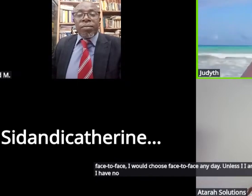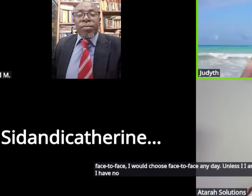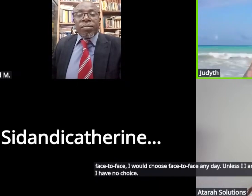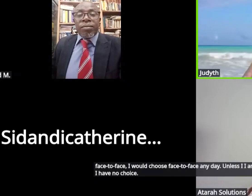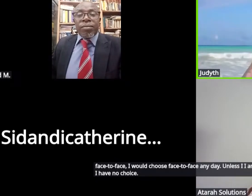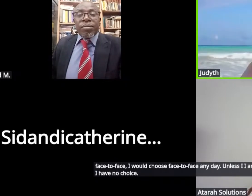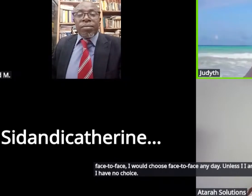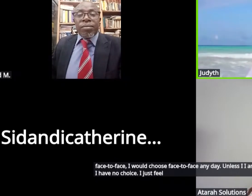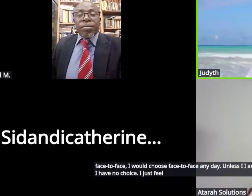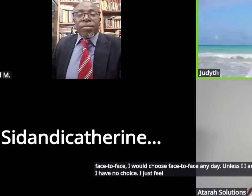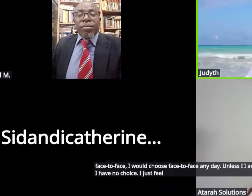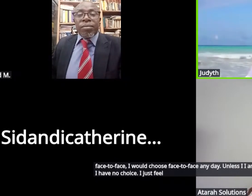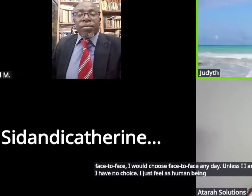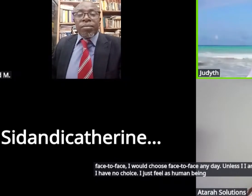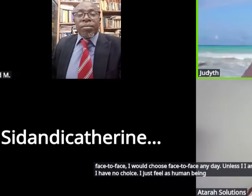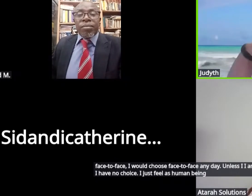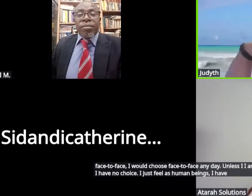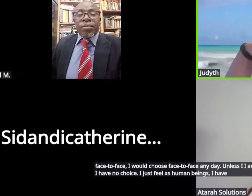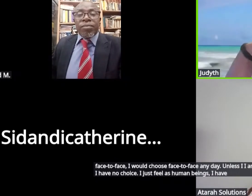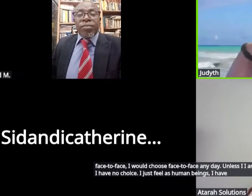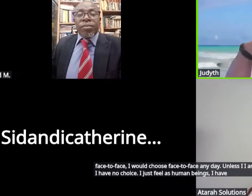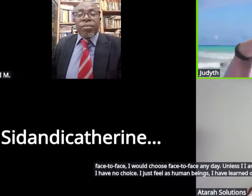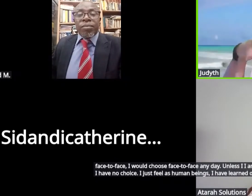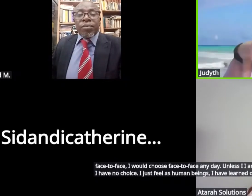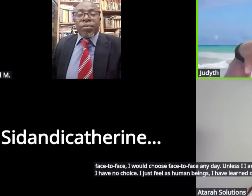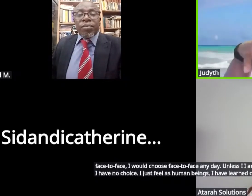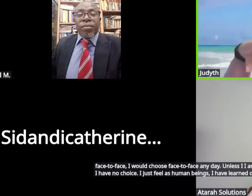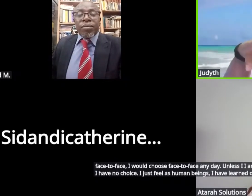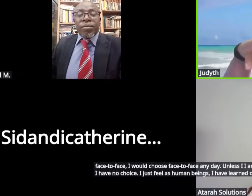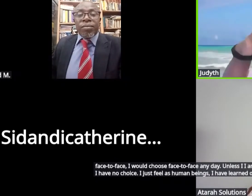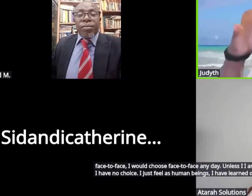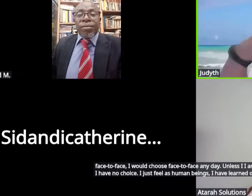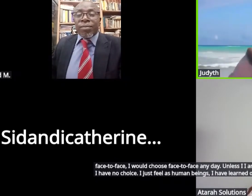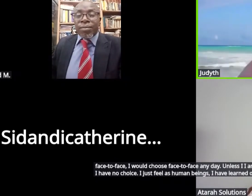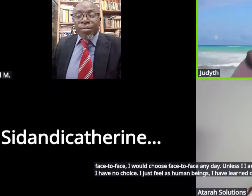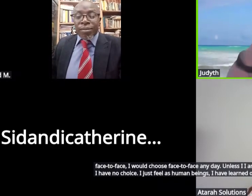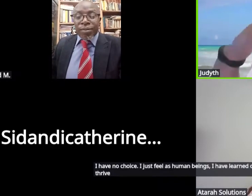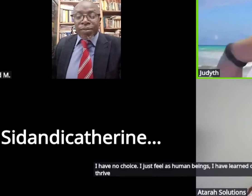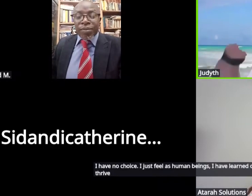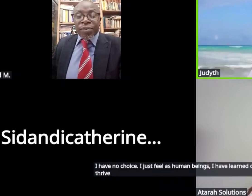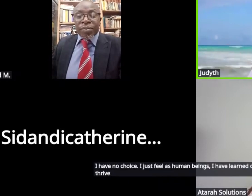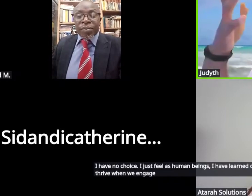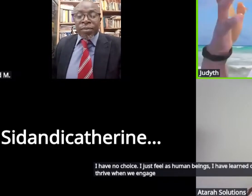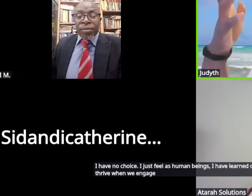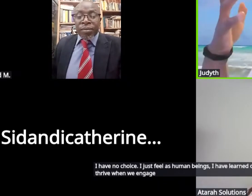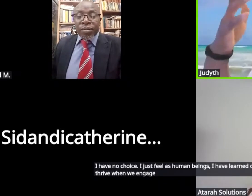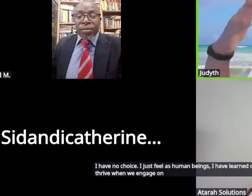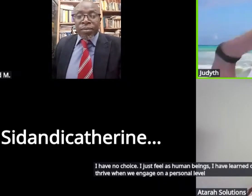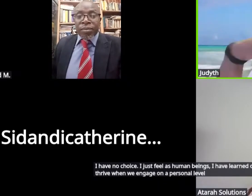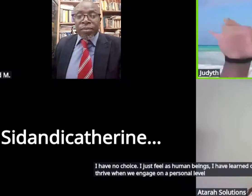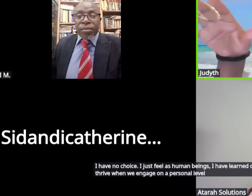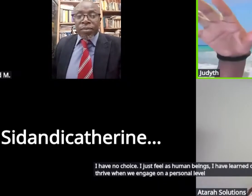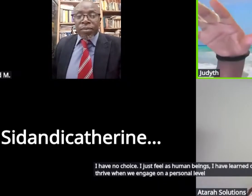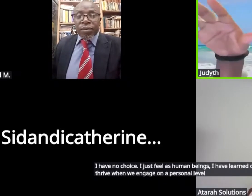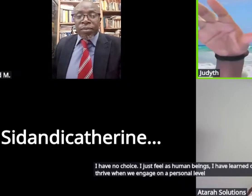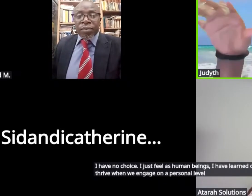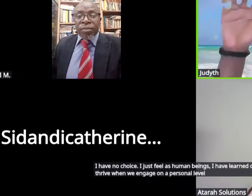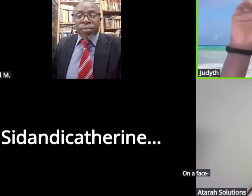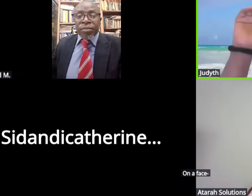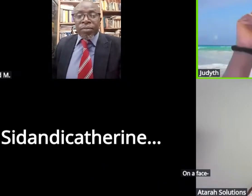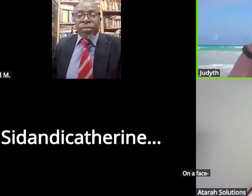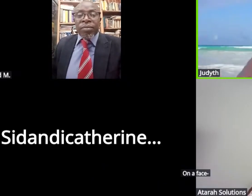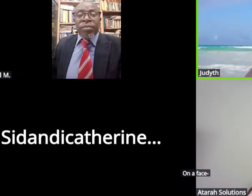as human beings, I have learned over time that we thrive when we engage on a personal level on a face-to-face